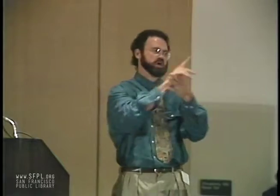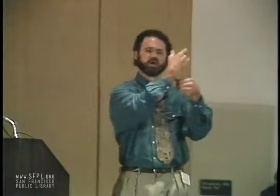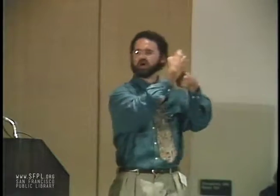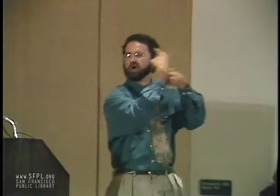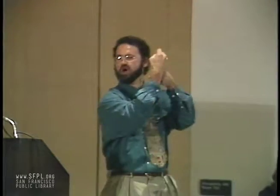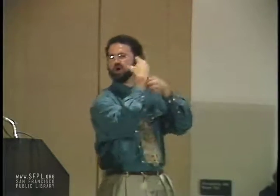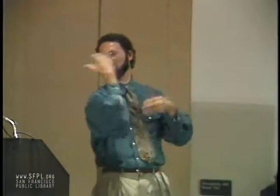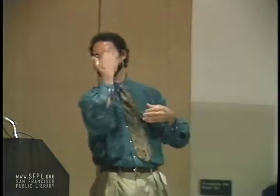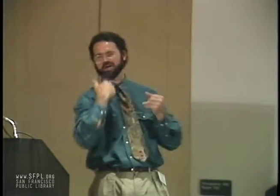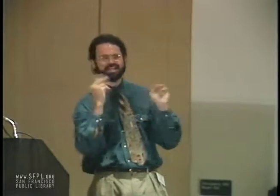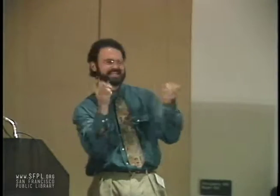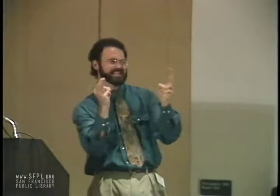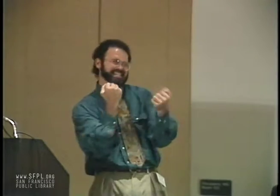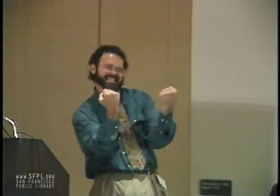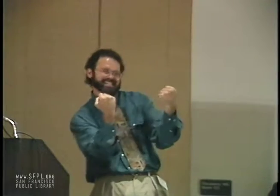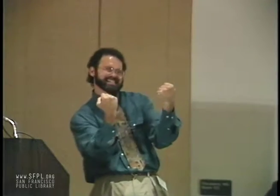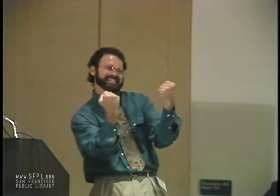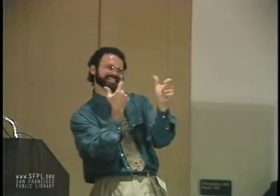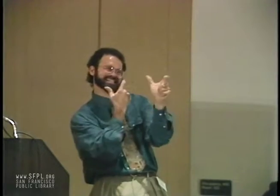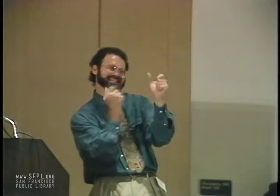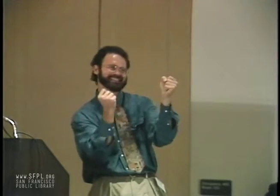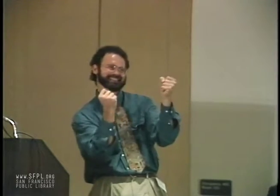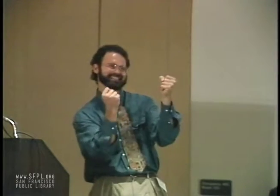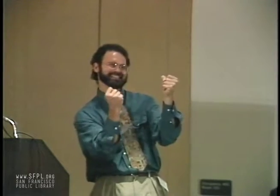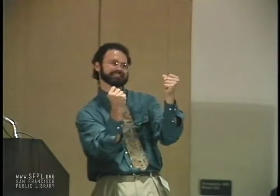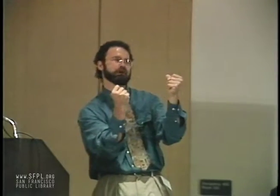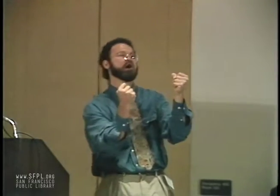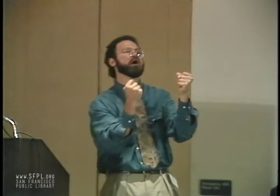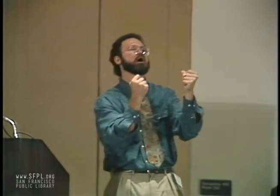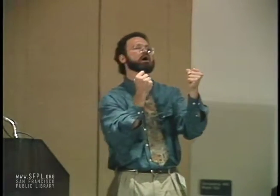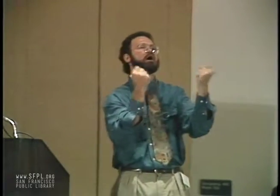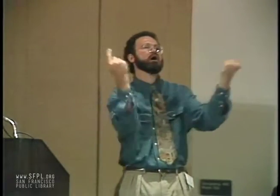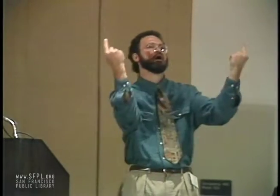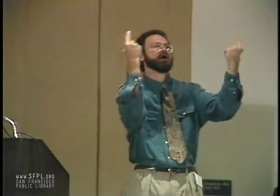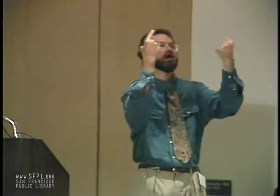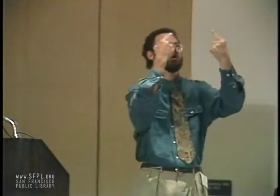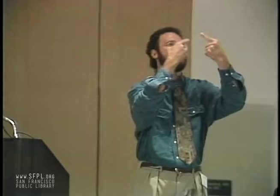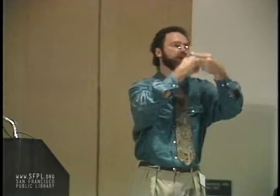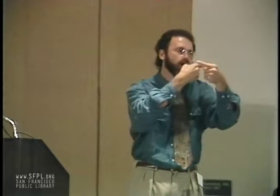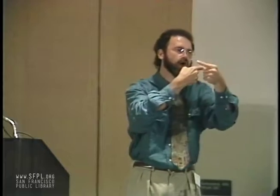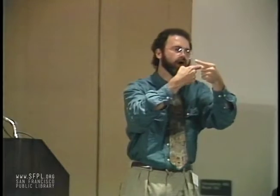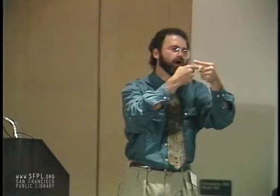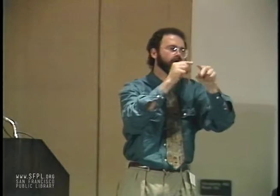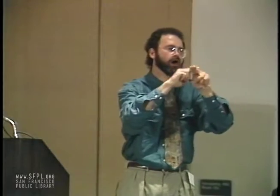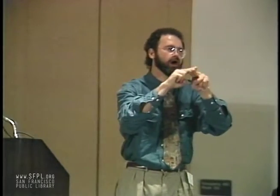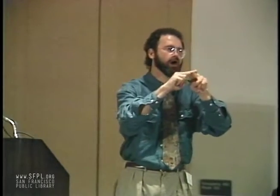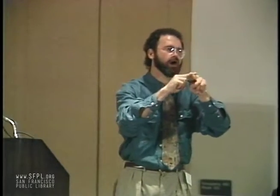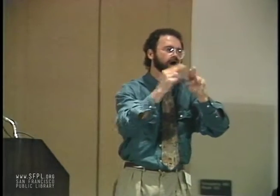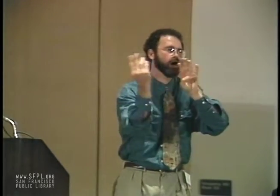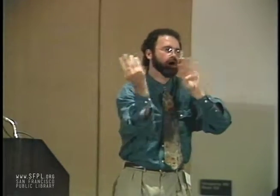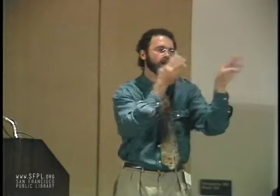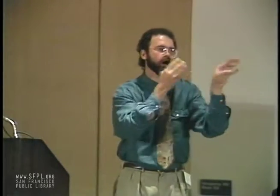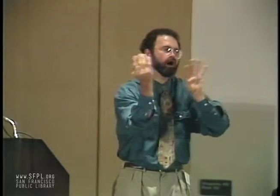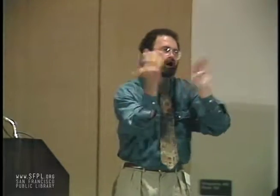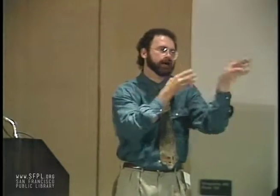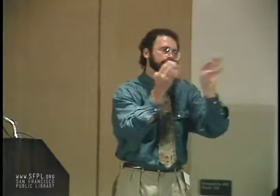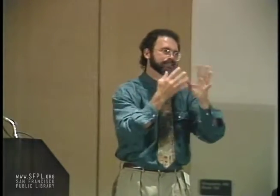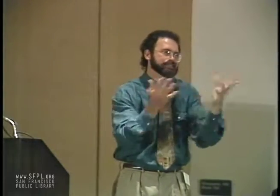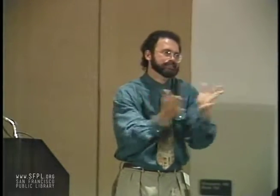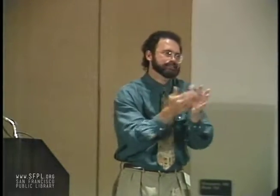day, a man was in big hurry to get to a location, got to the railroad crossing, and the gates were down, and the train was passing